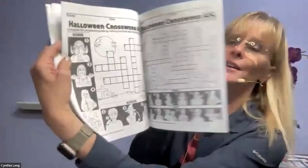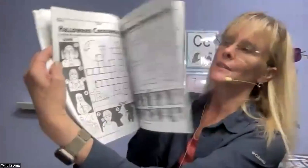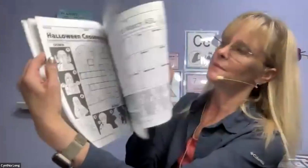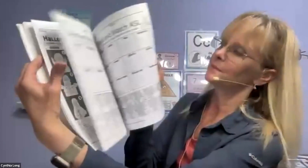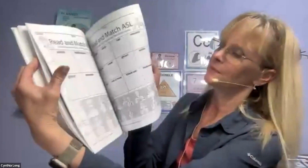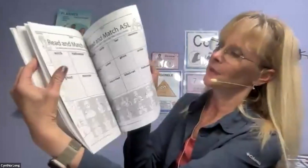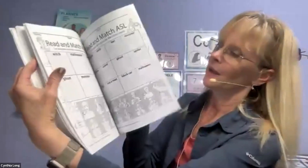here.